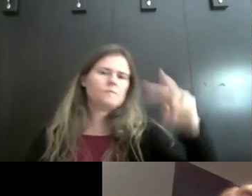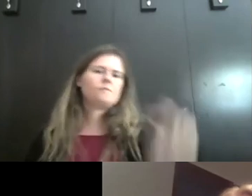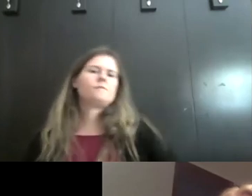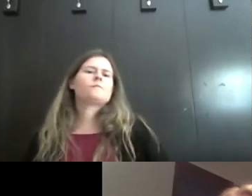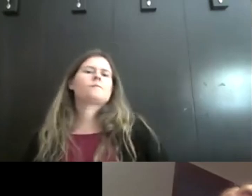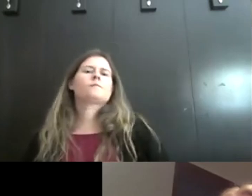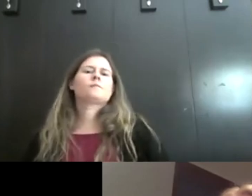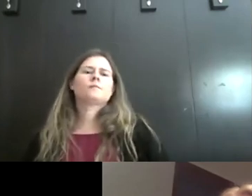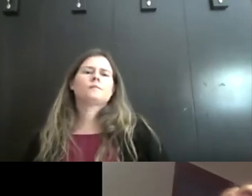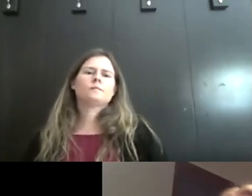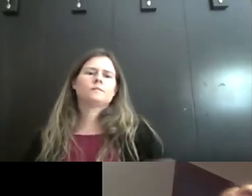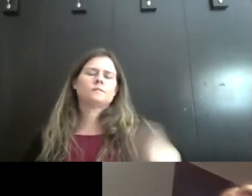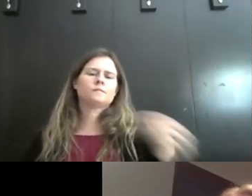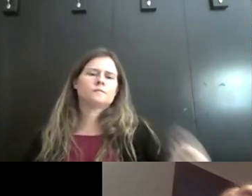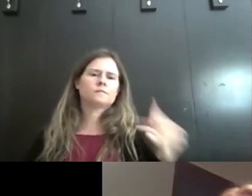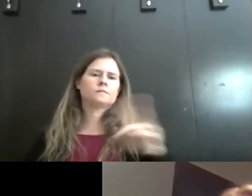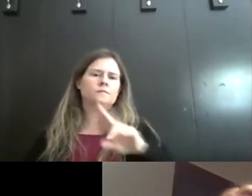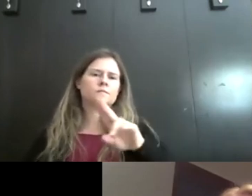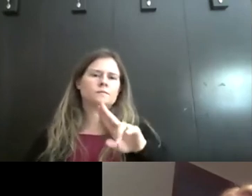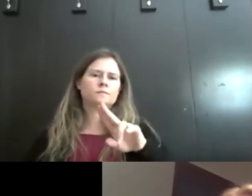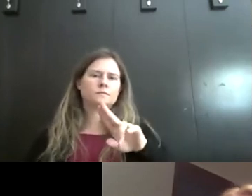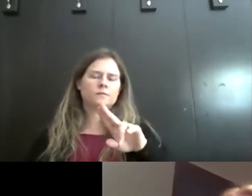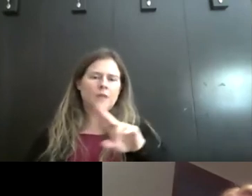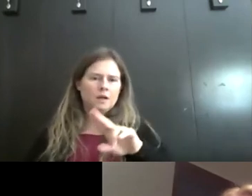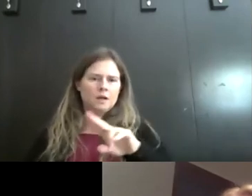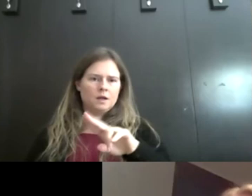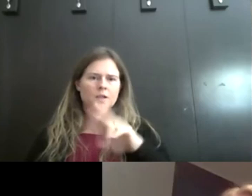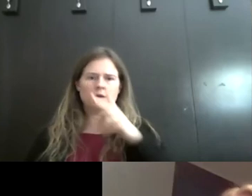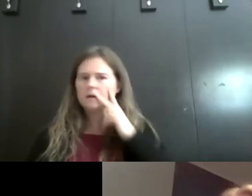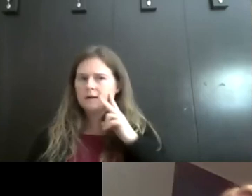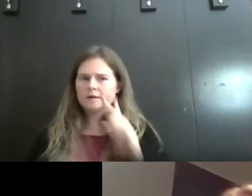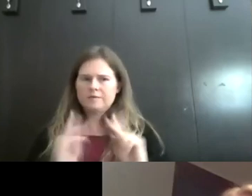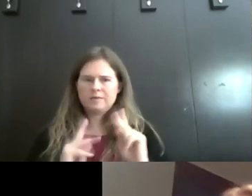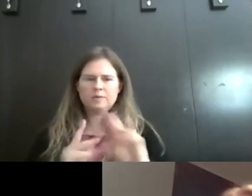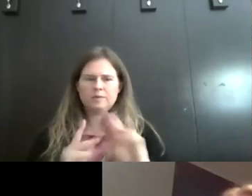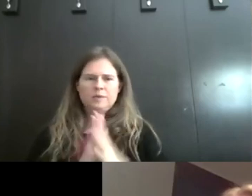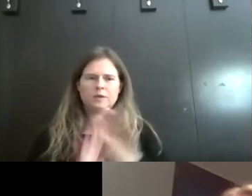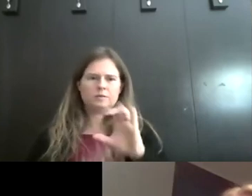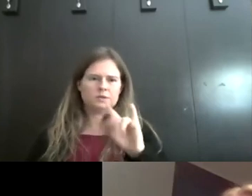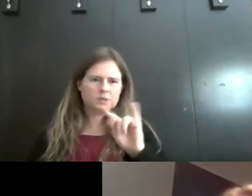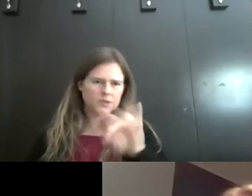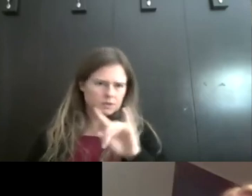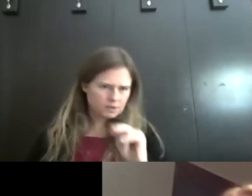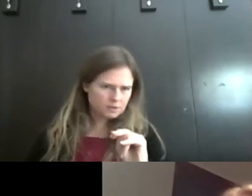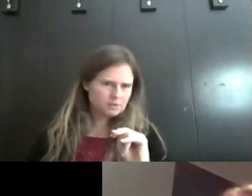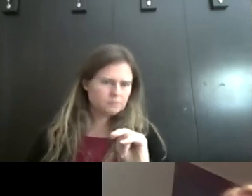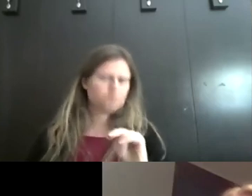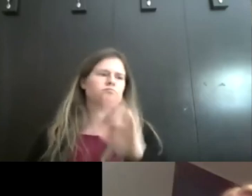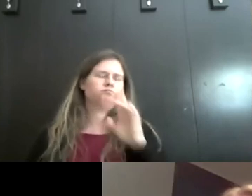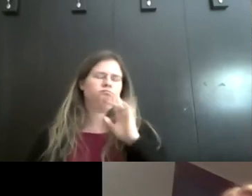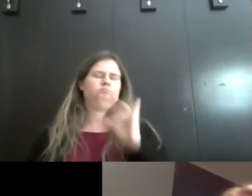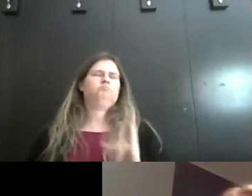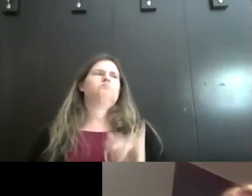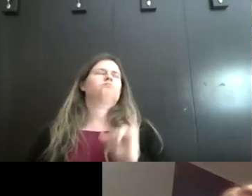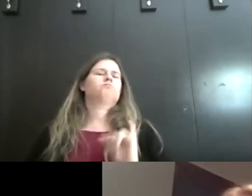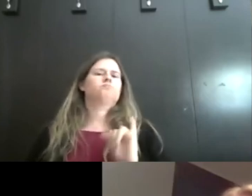granted Native people citizenship. So they realized, oh, wait, they're citizens. Well, we'll